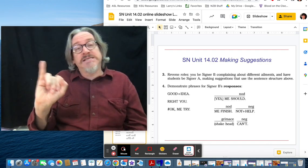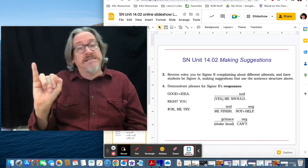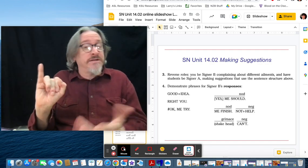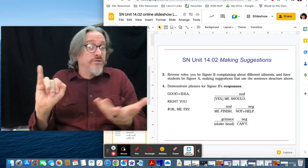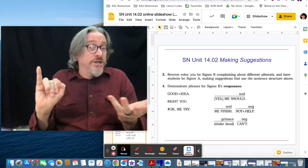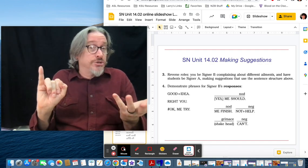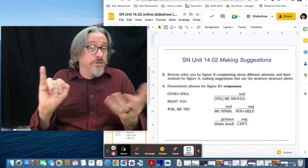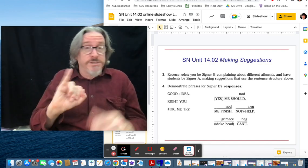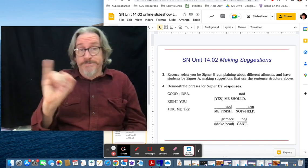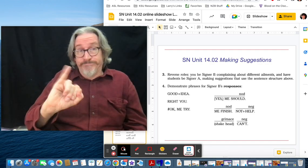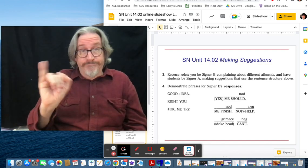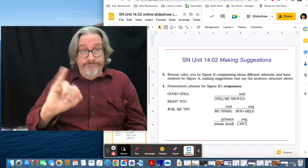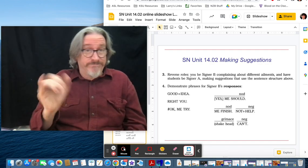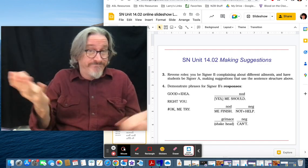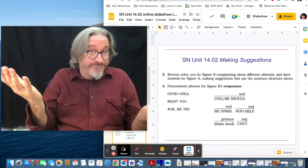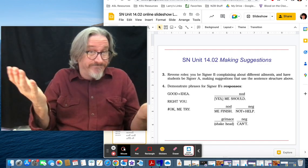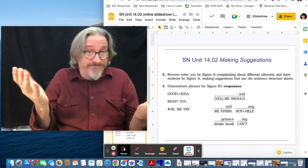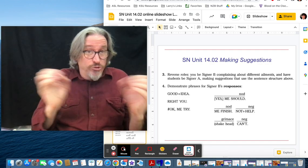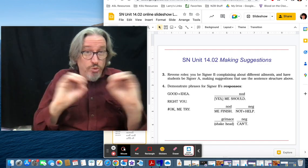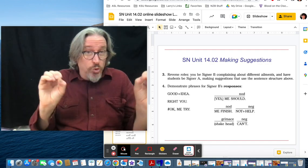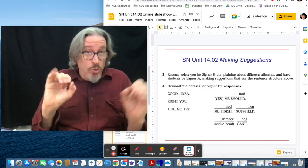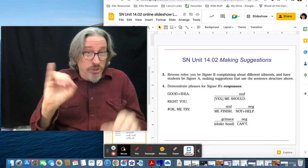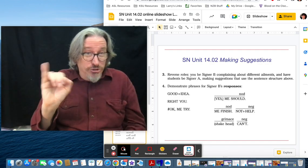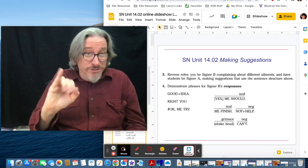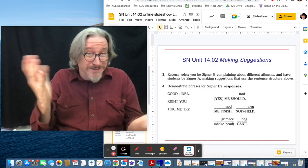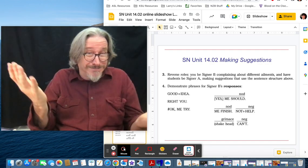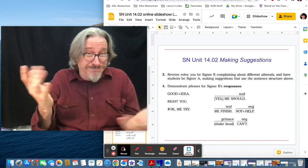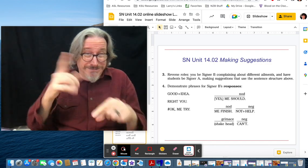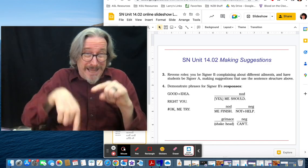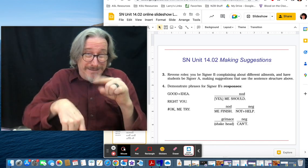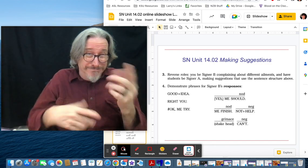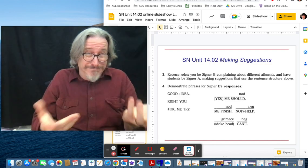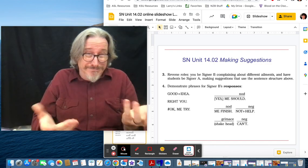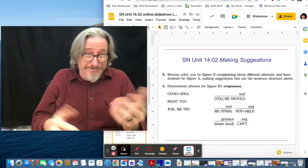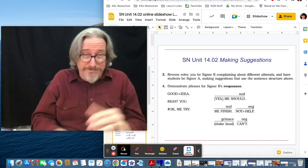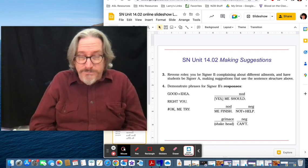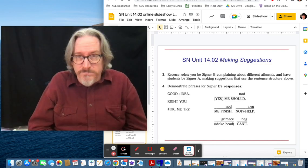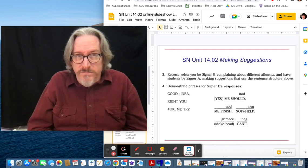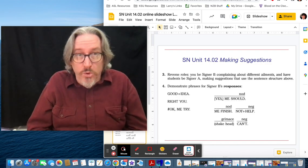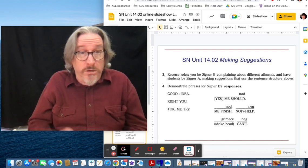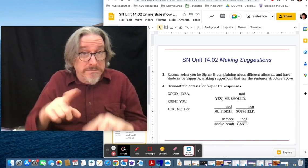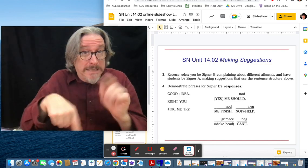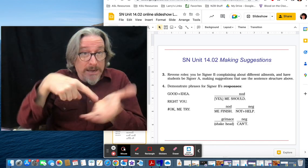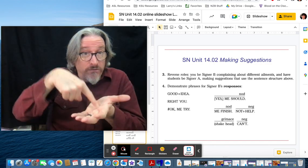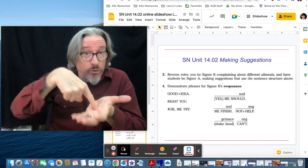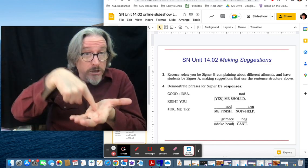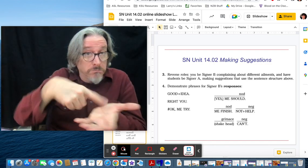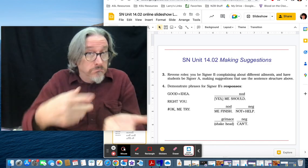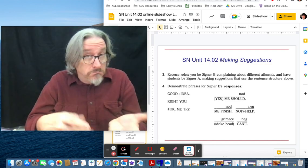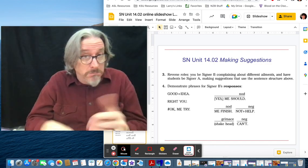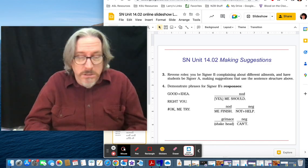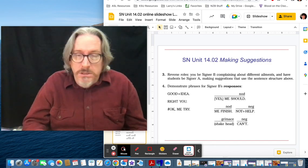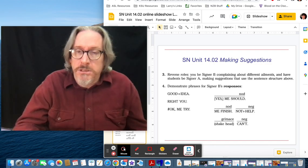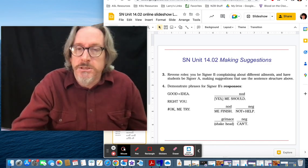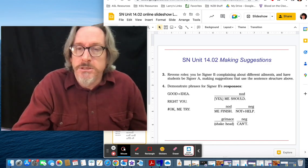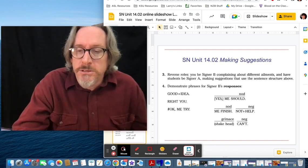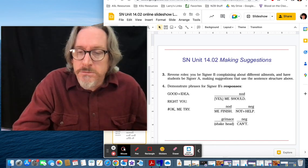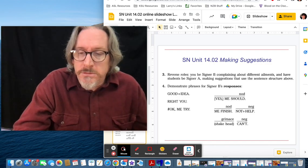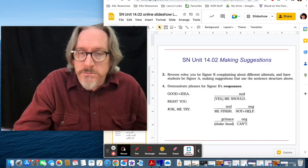and this is a sign for insurance. No insurance. Can't or can't afford.